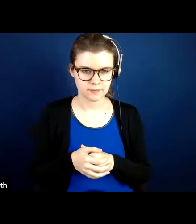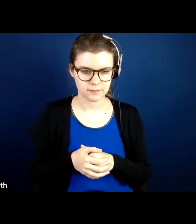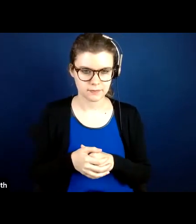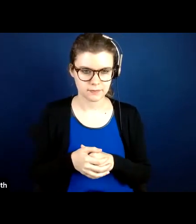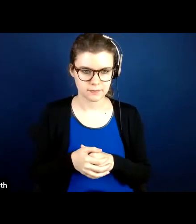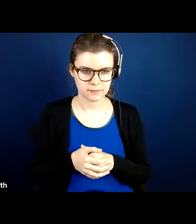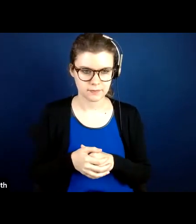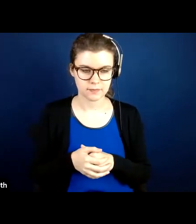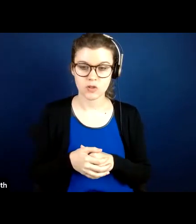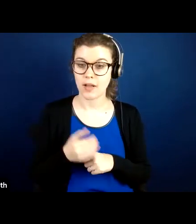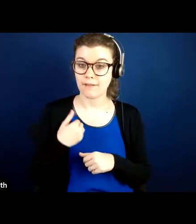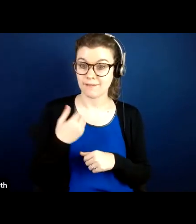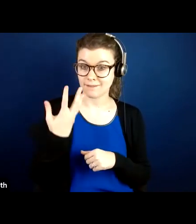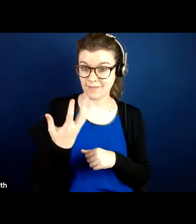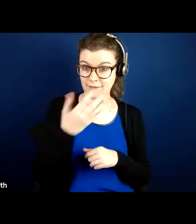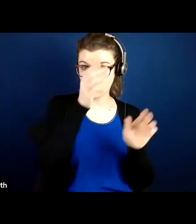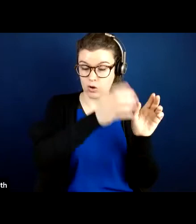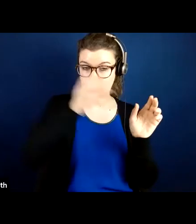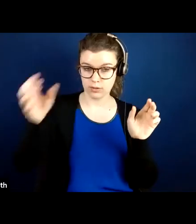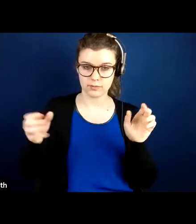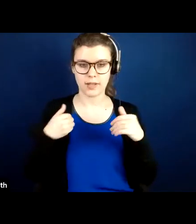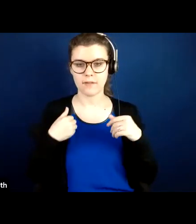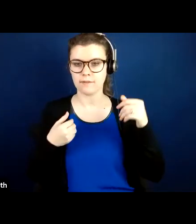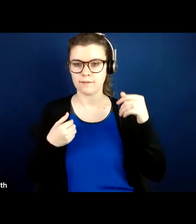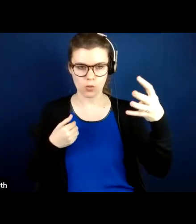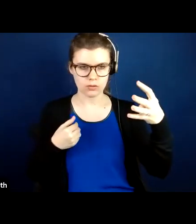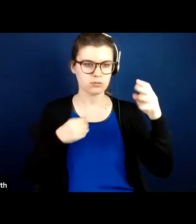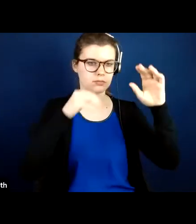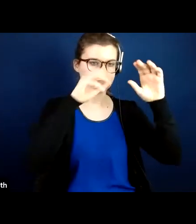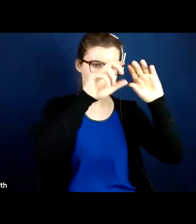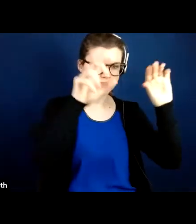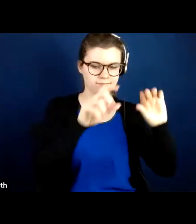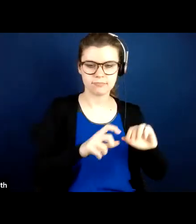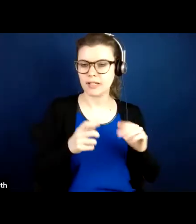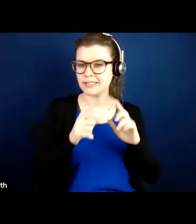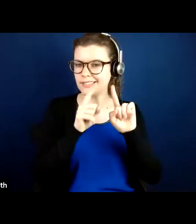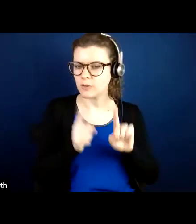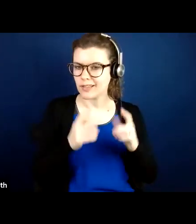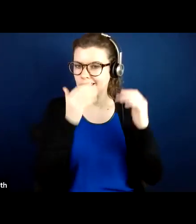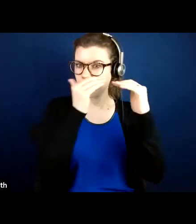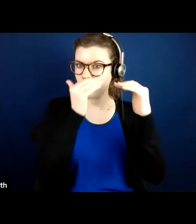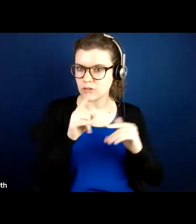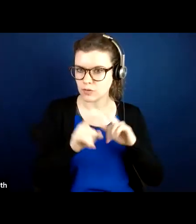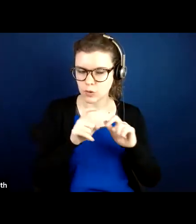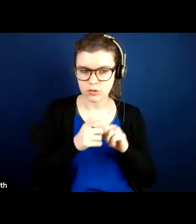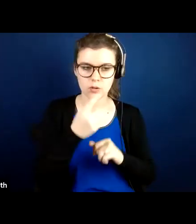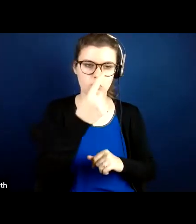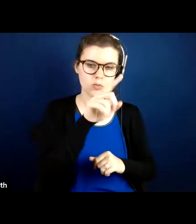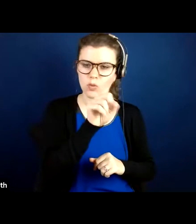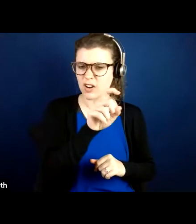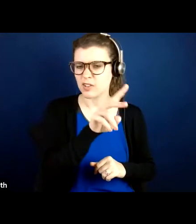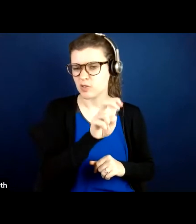those categories, and that is the numbers or the value of the questions going from $1, $2, $3, and